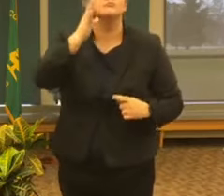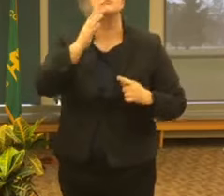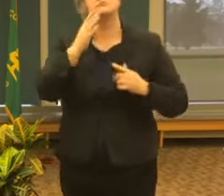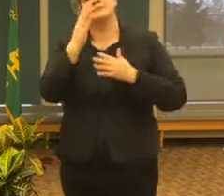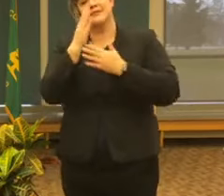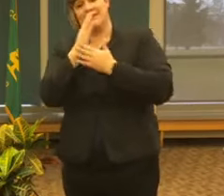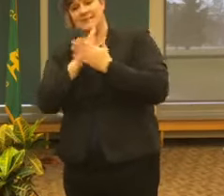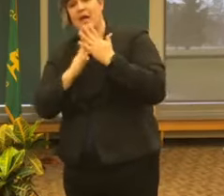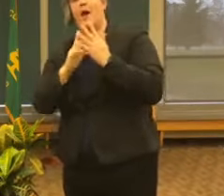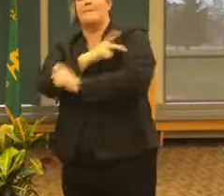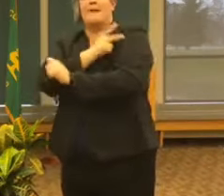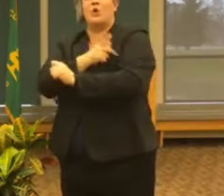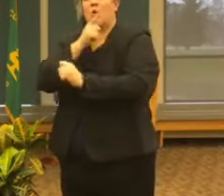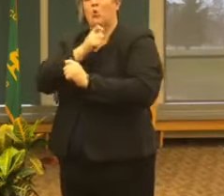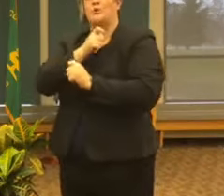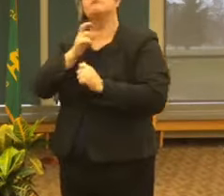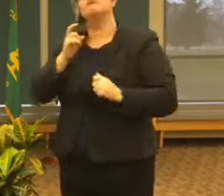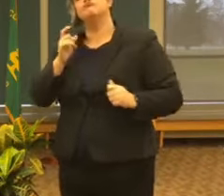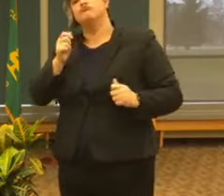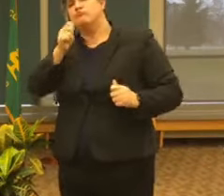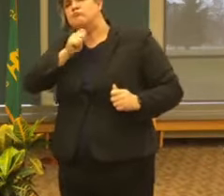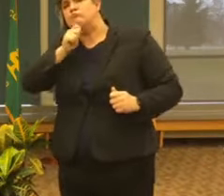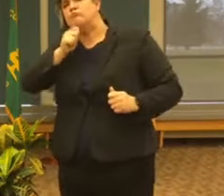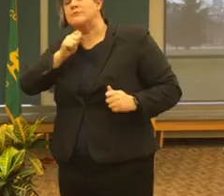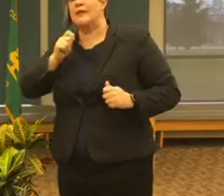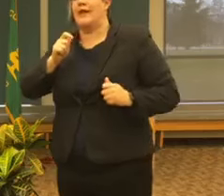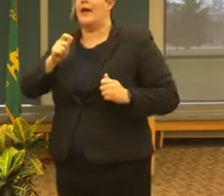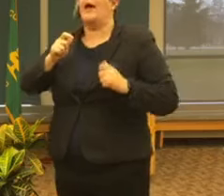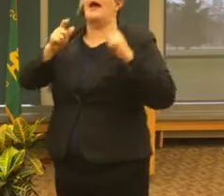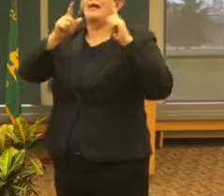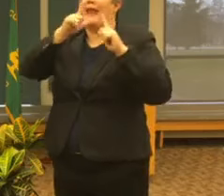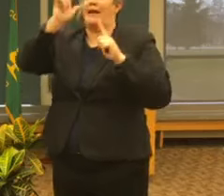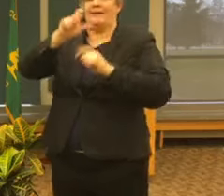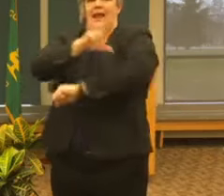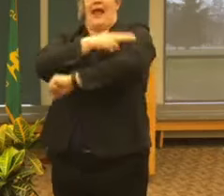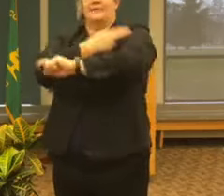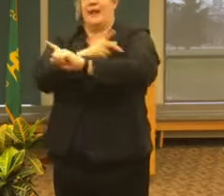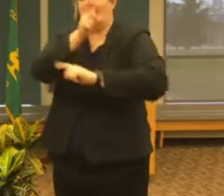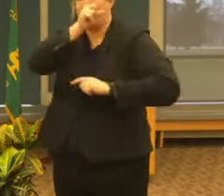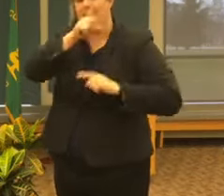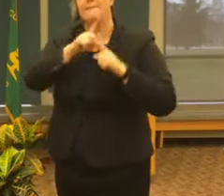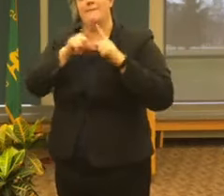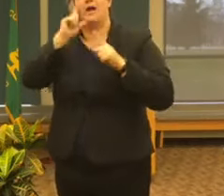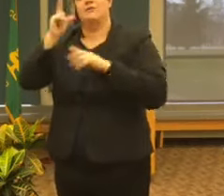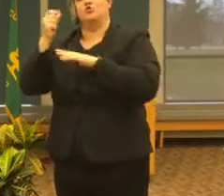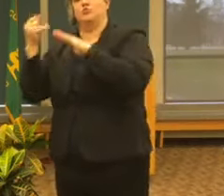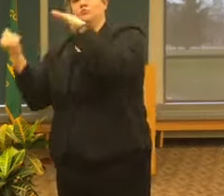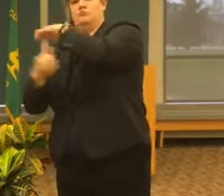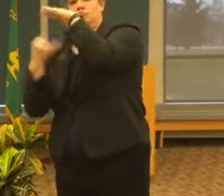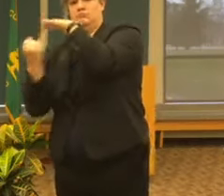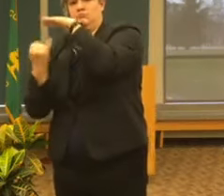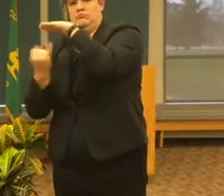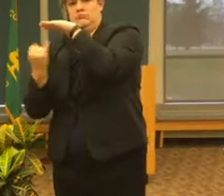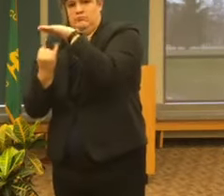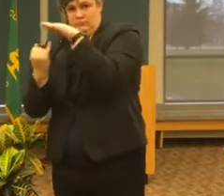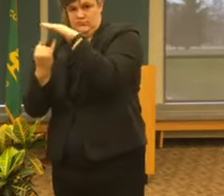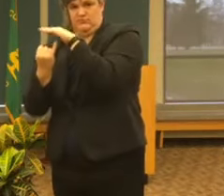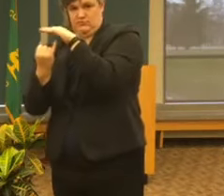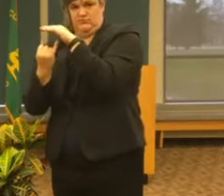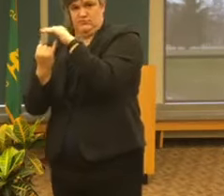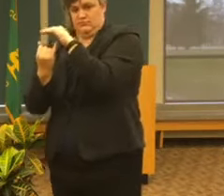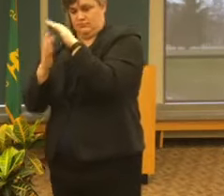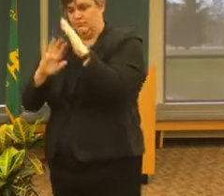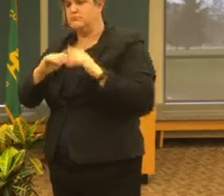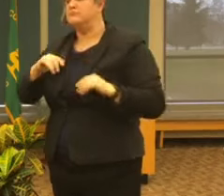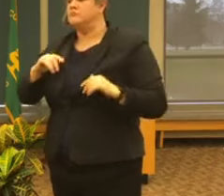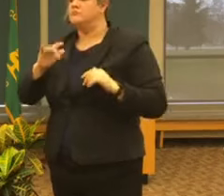are subacute, that don't need to be hospitalized, but need to be quarantined and isolated. And so we're preparing to display, for